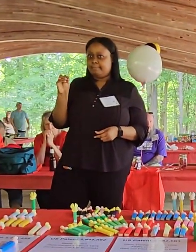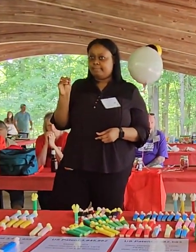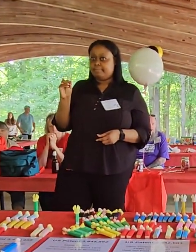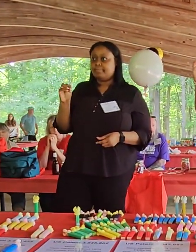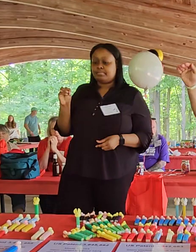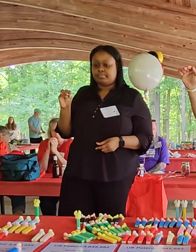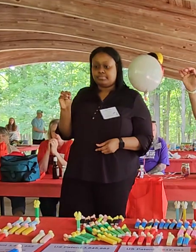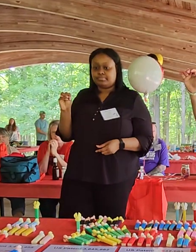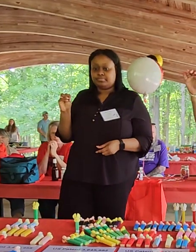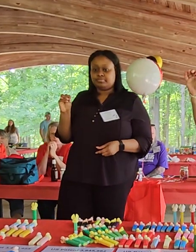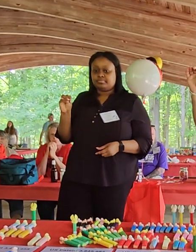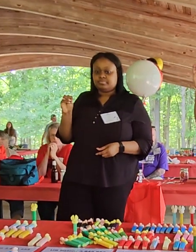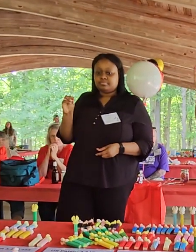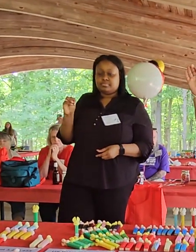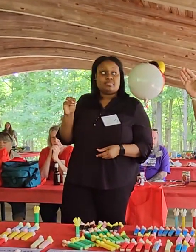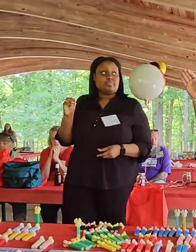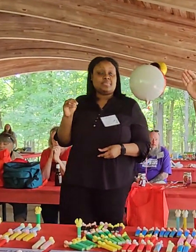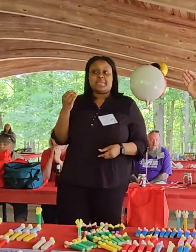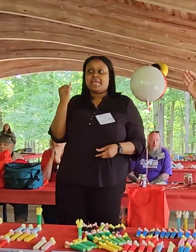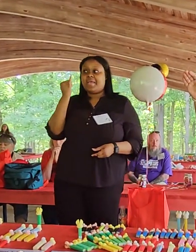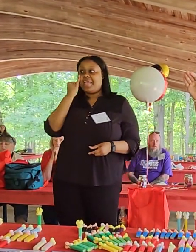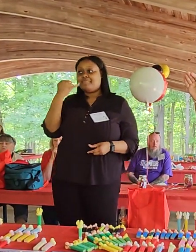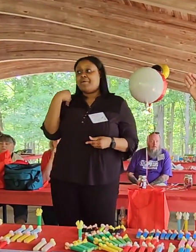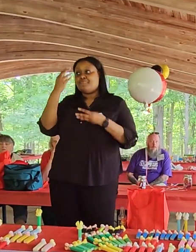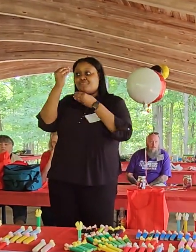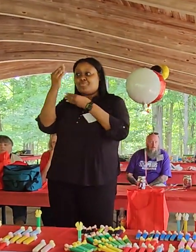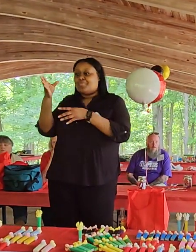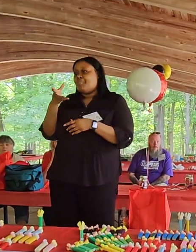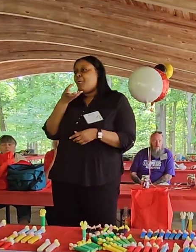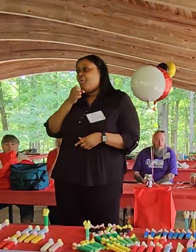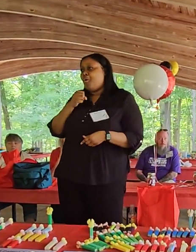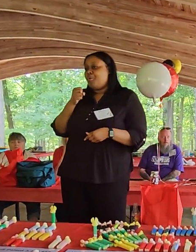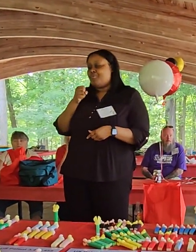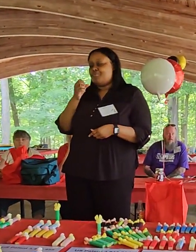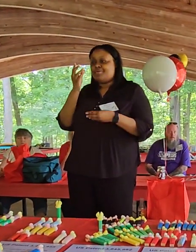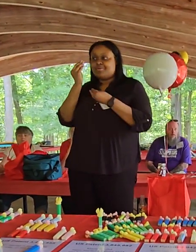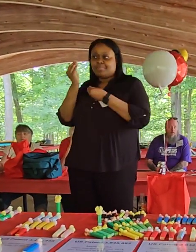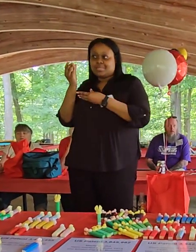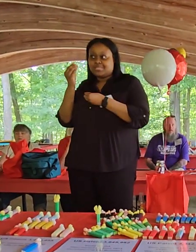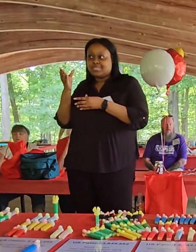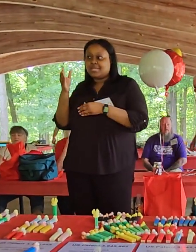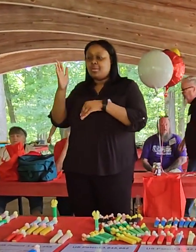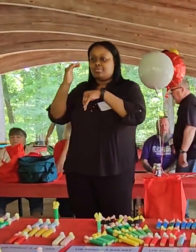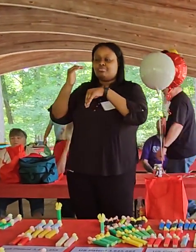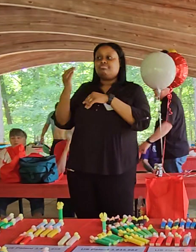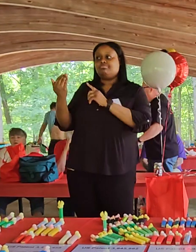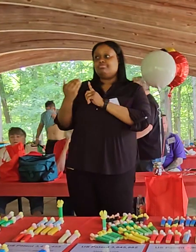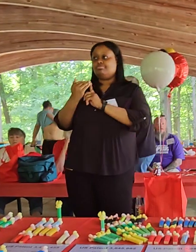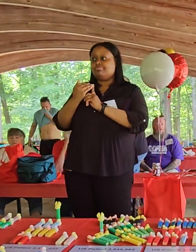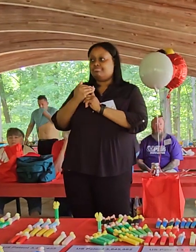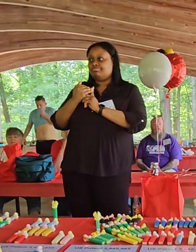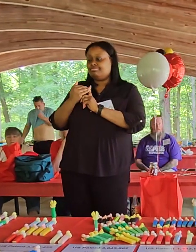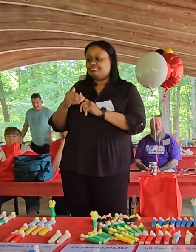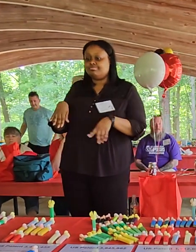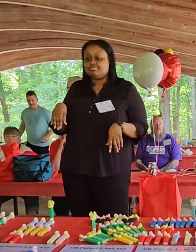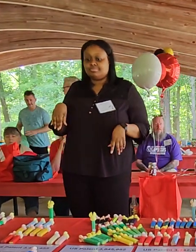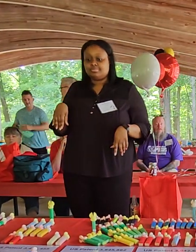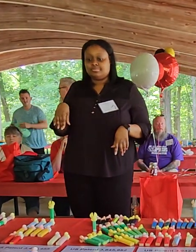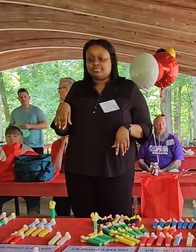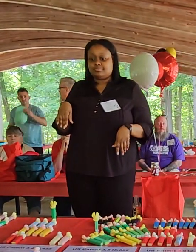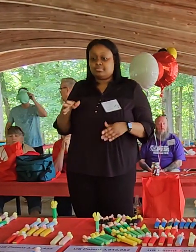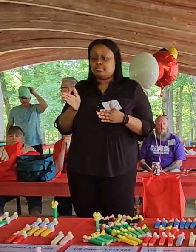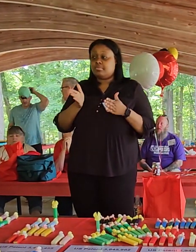so if anybody hears something I say that's a little off, let me know. But I've never seen any on U.S. stems. Those were in 1974